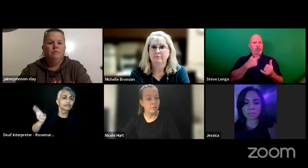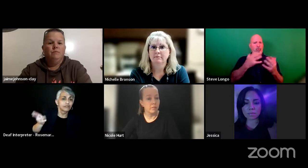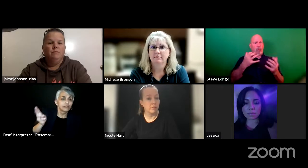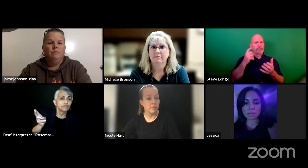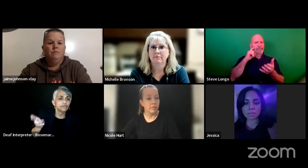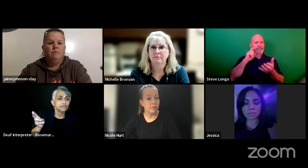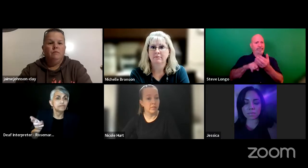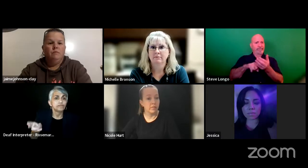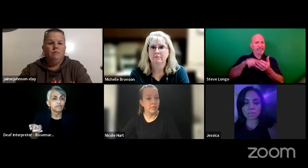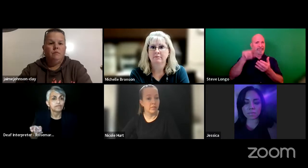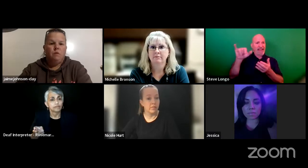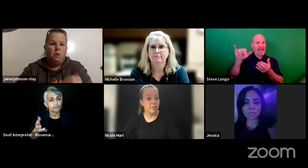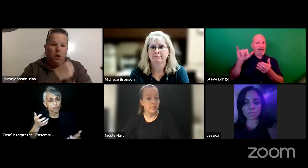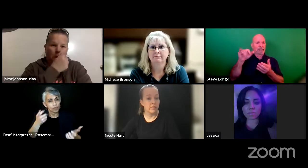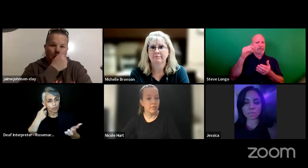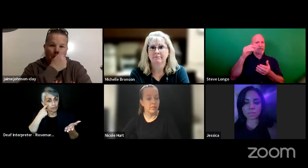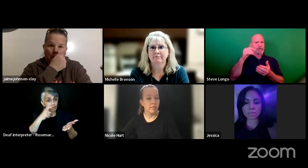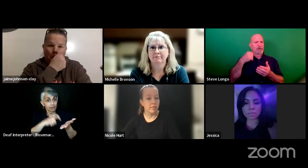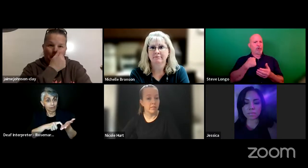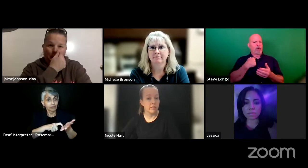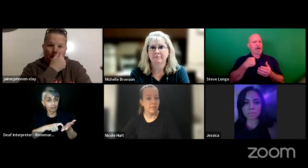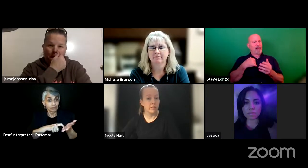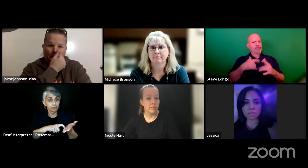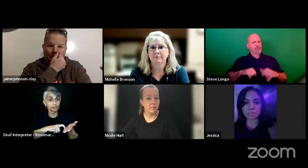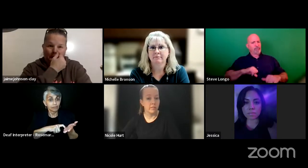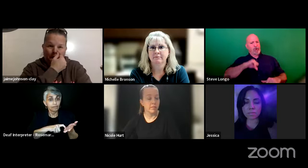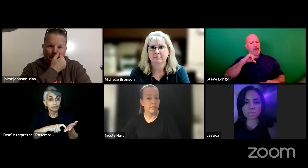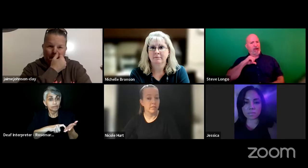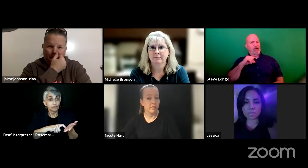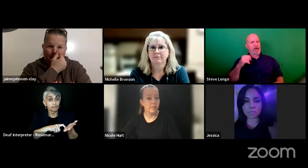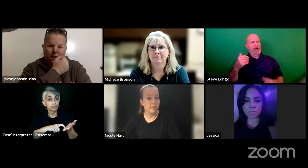allies and community members across the United States.